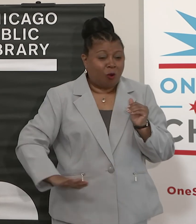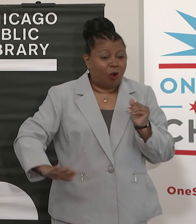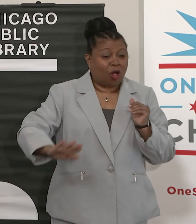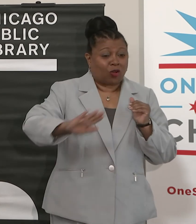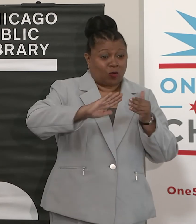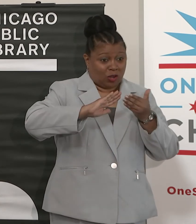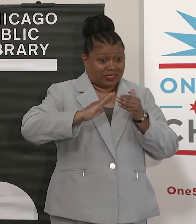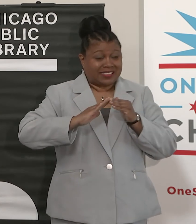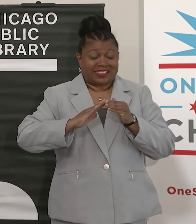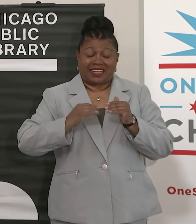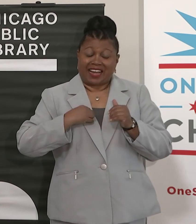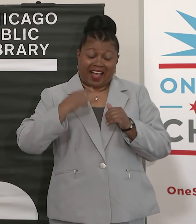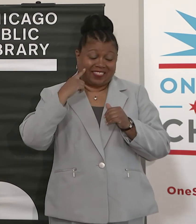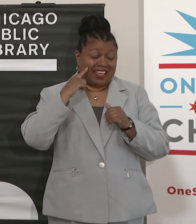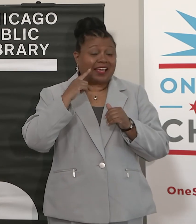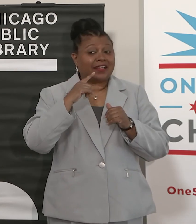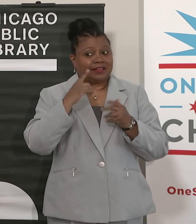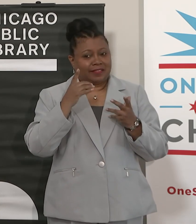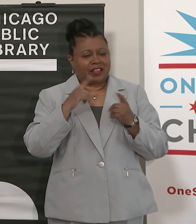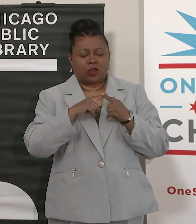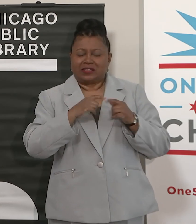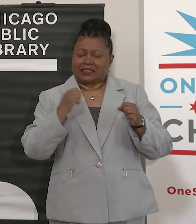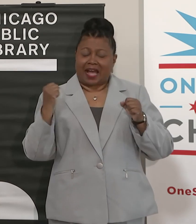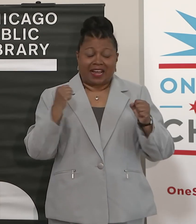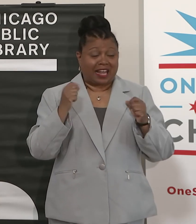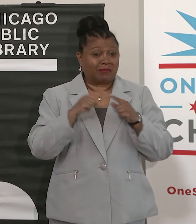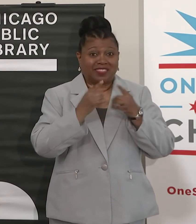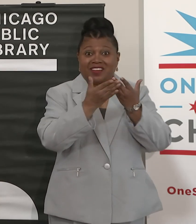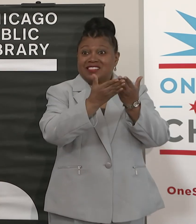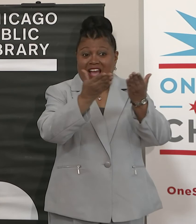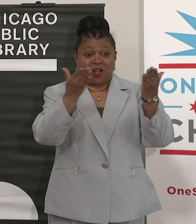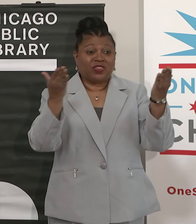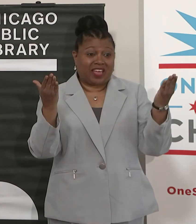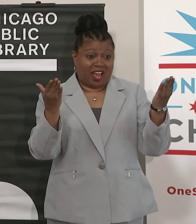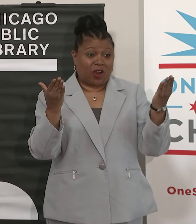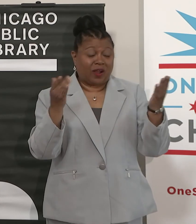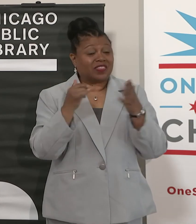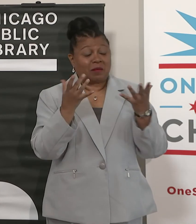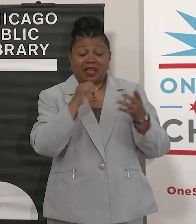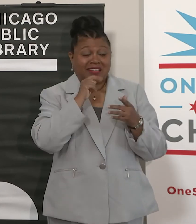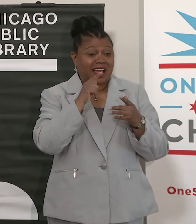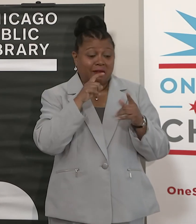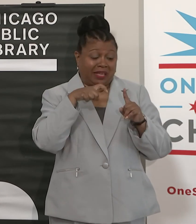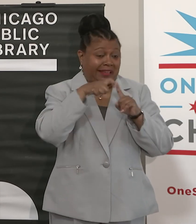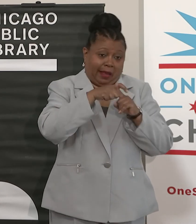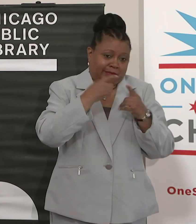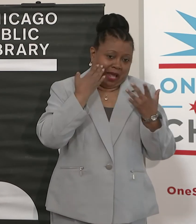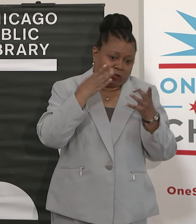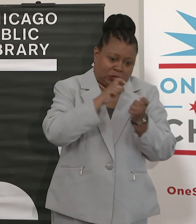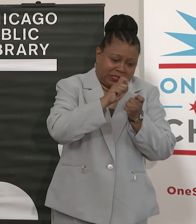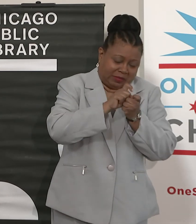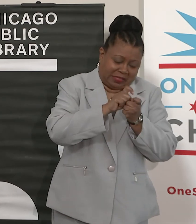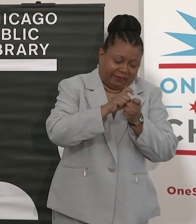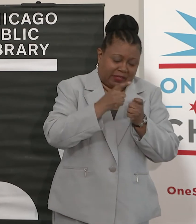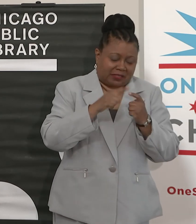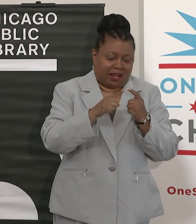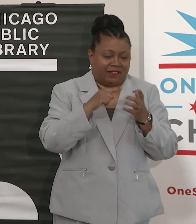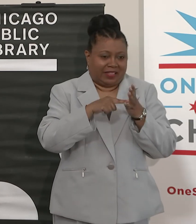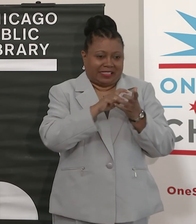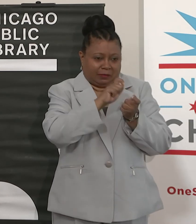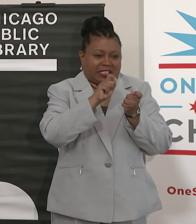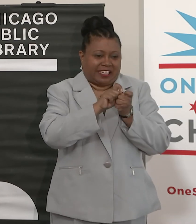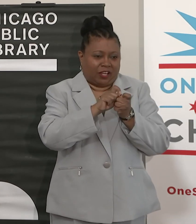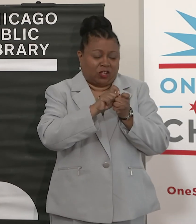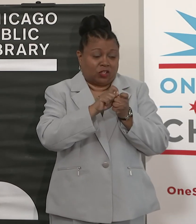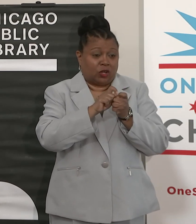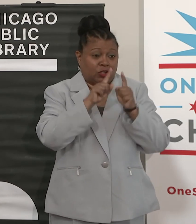the city. And I think there is a dynamic that is out there that may not be captured. I don't know the specifics of this